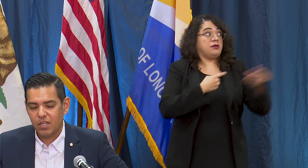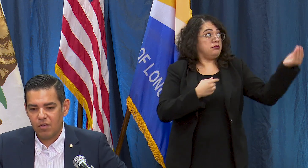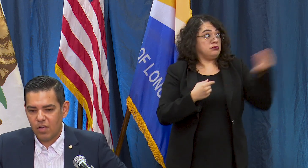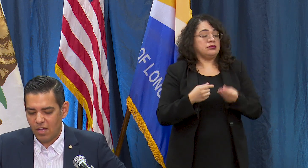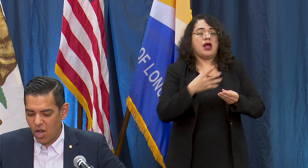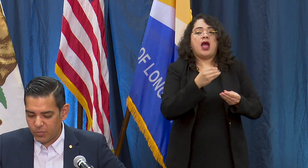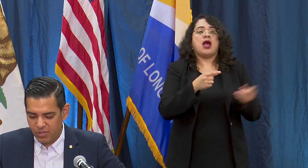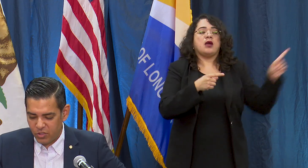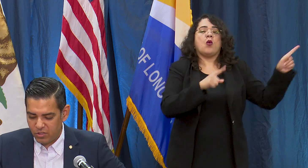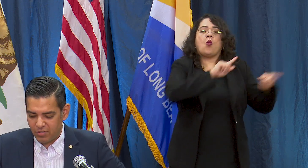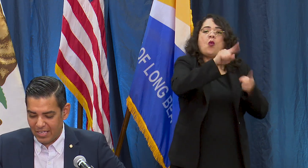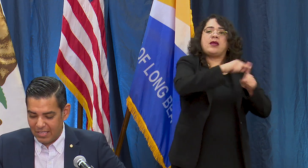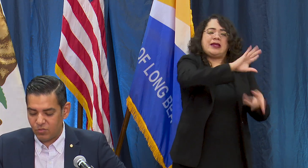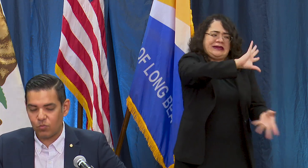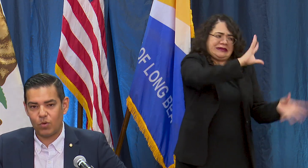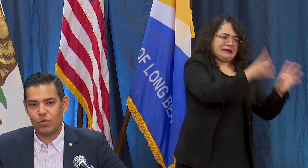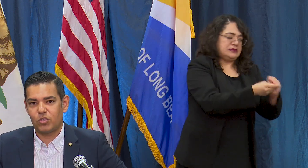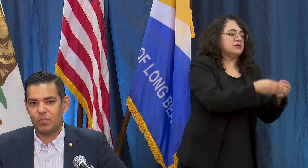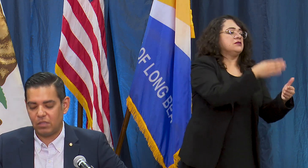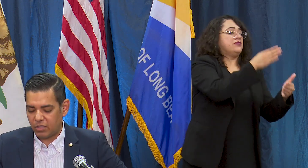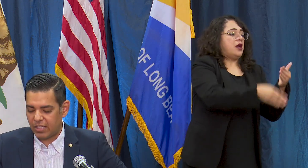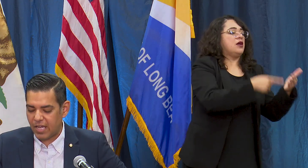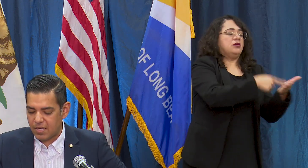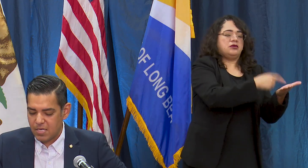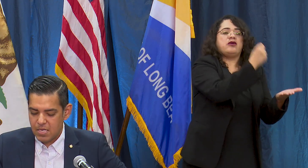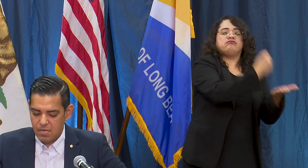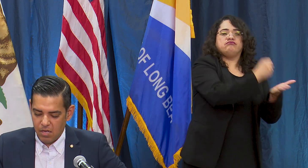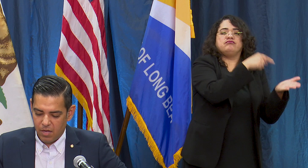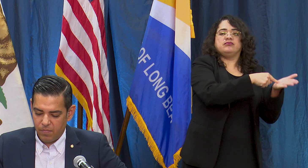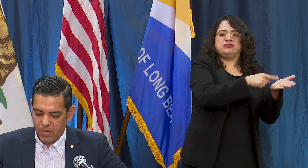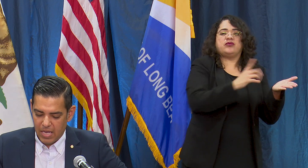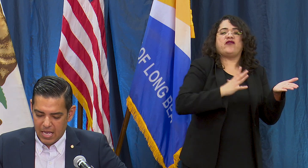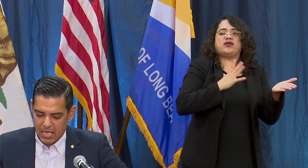concerning. Hospitalizations is what we should be looking at.